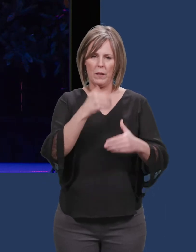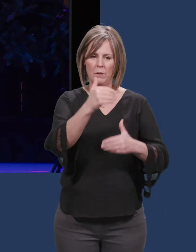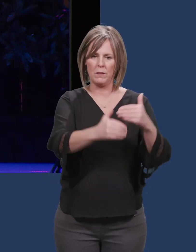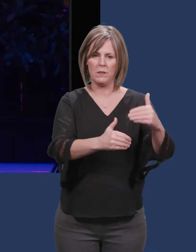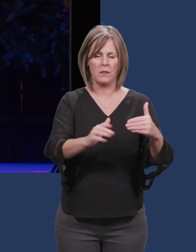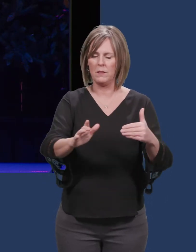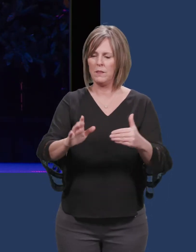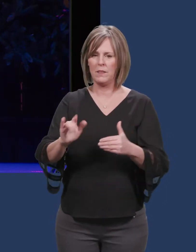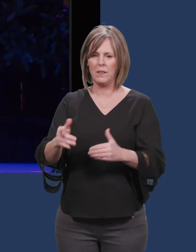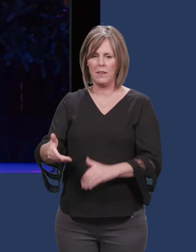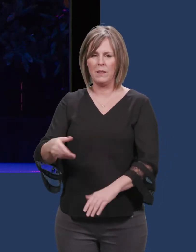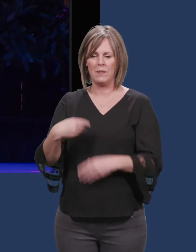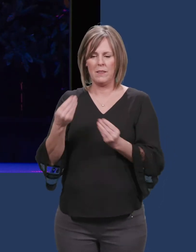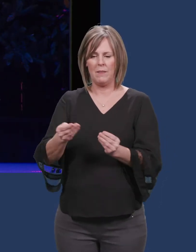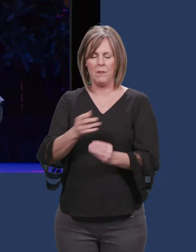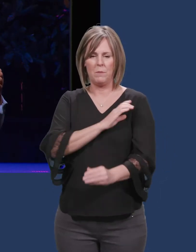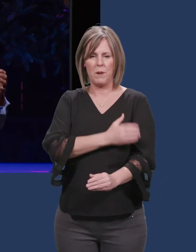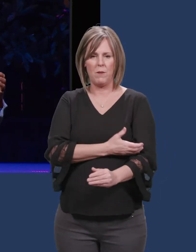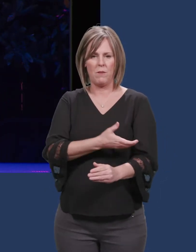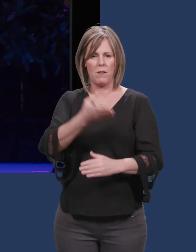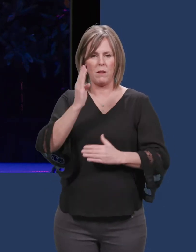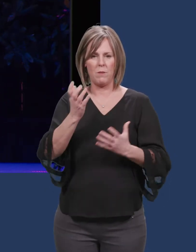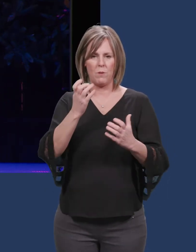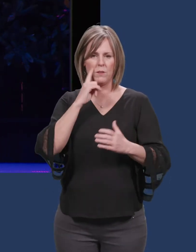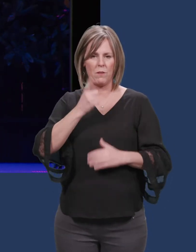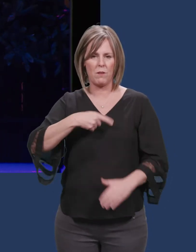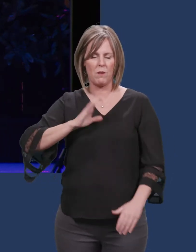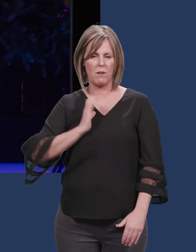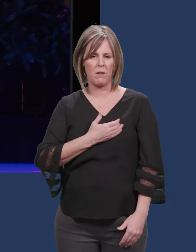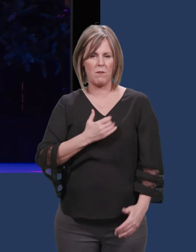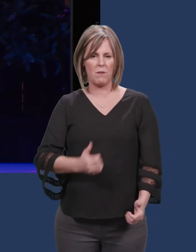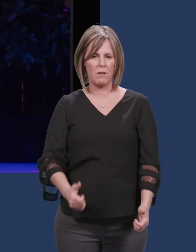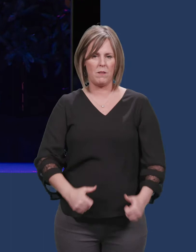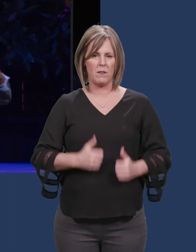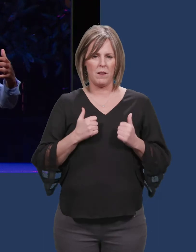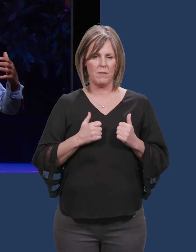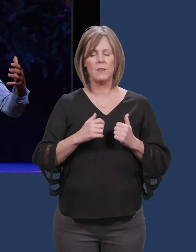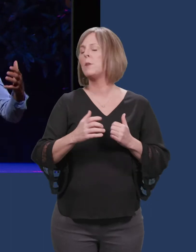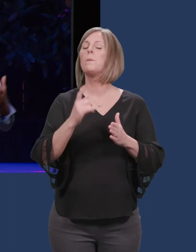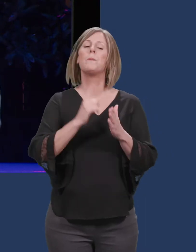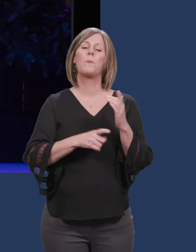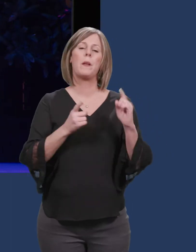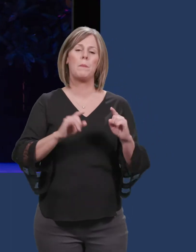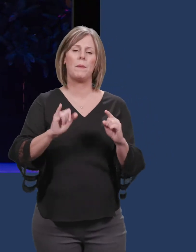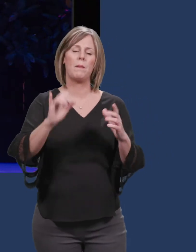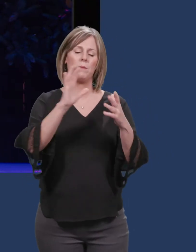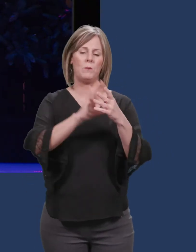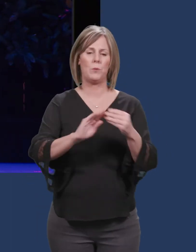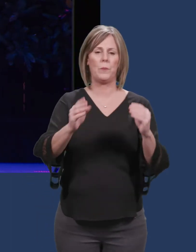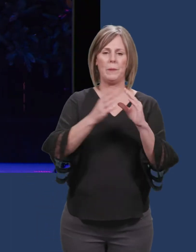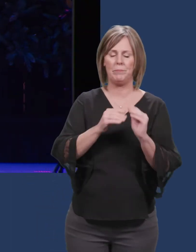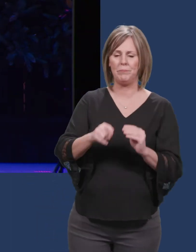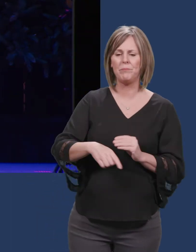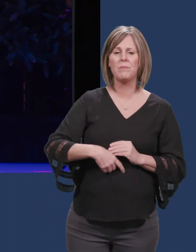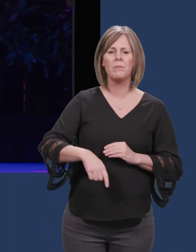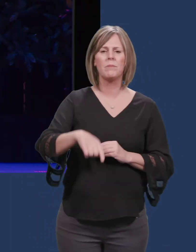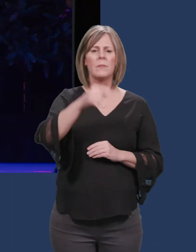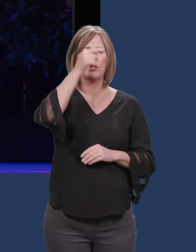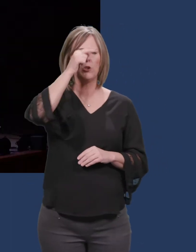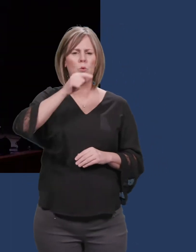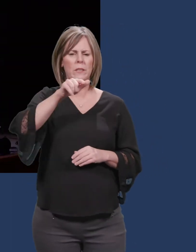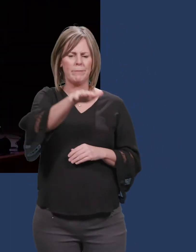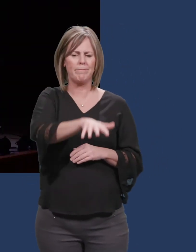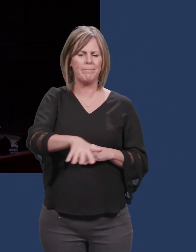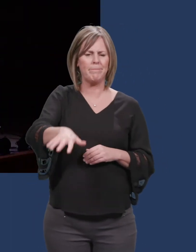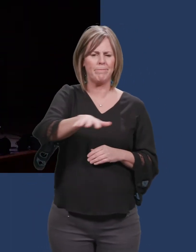lives. So here's the situation. Corinth is a big city in Greece, and Paul is writing a